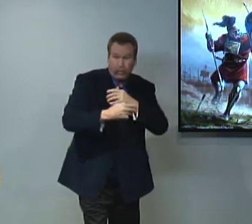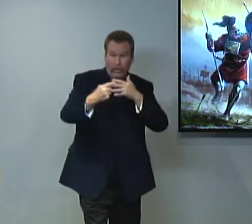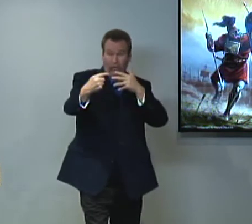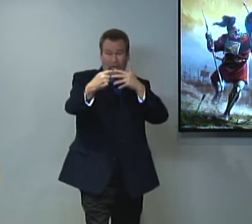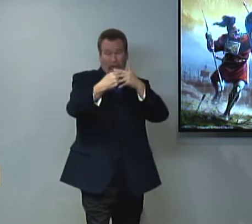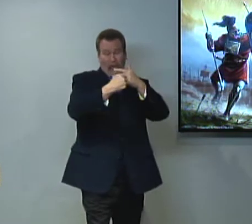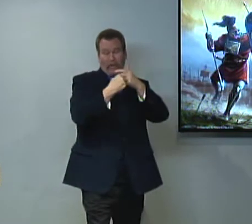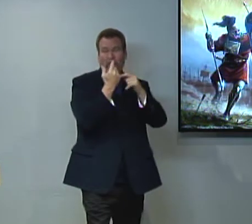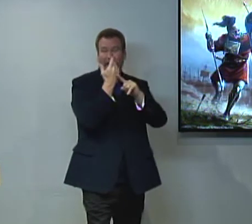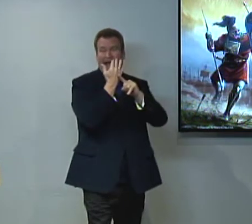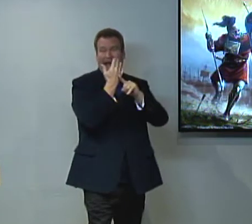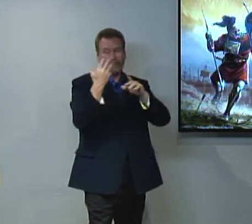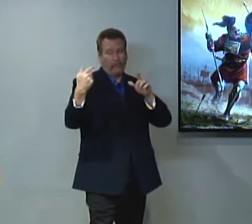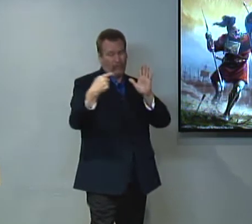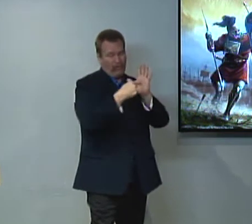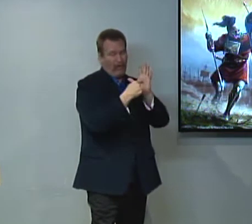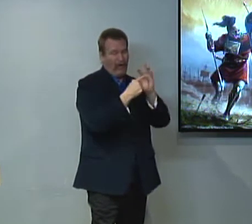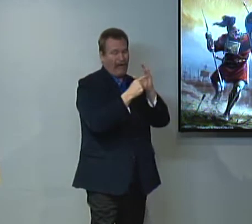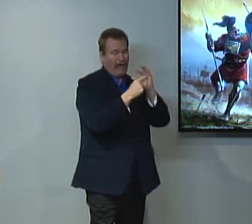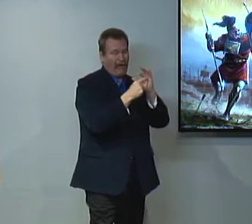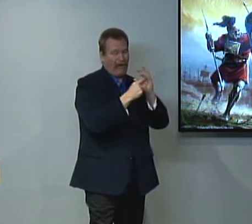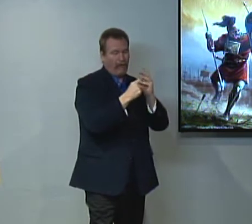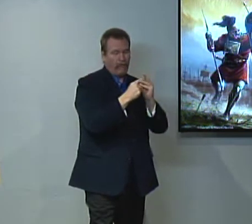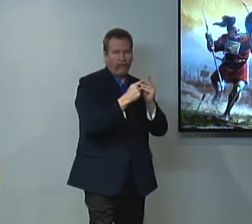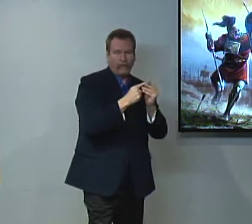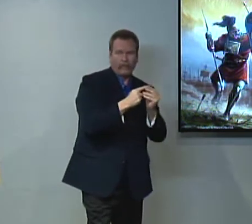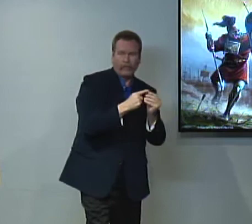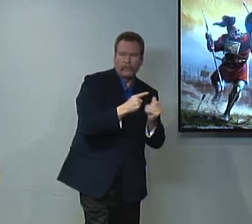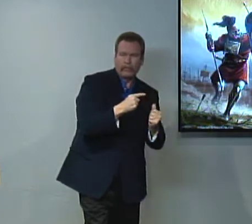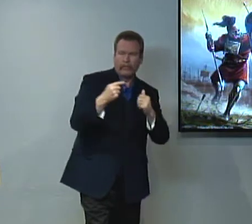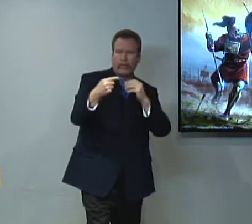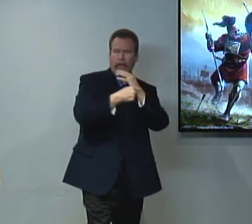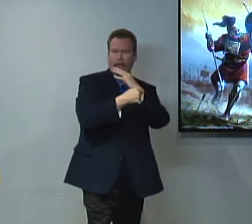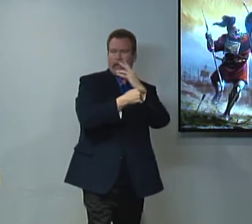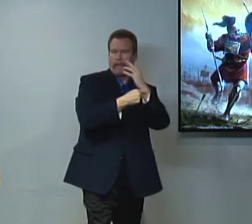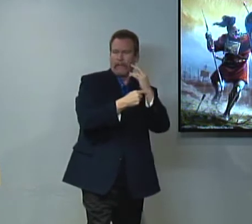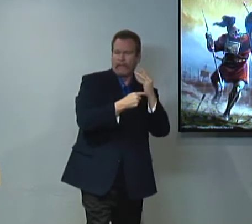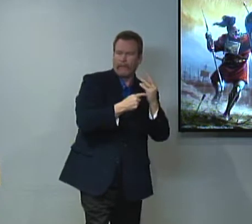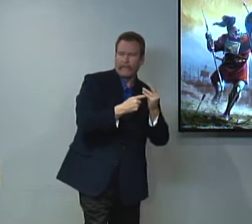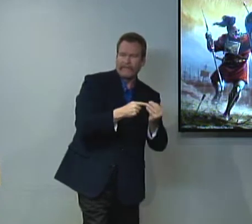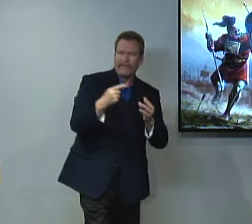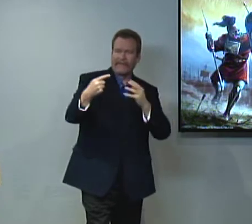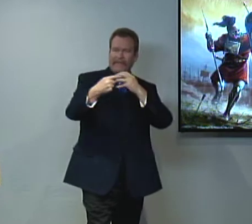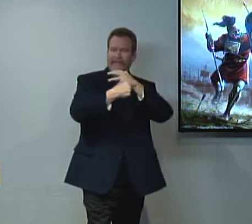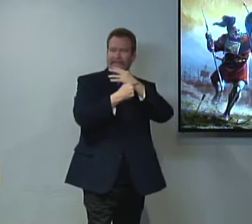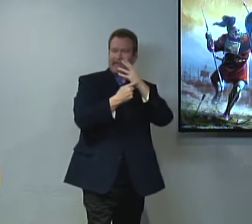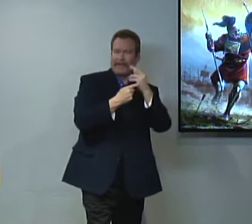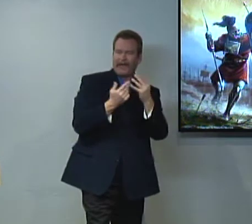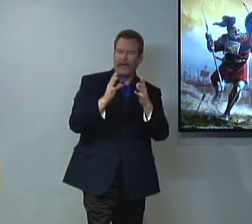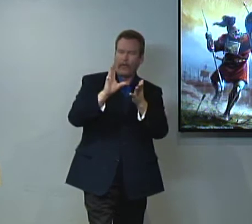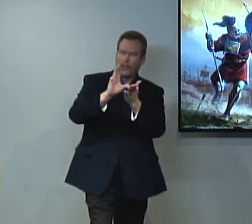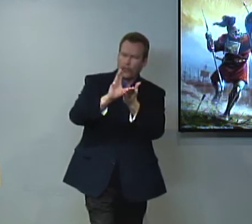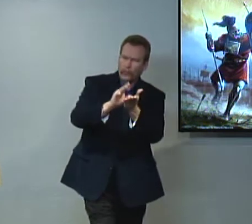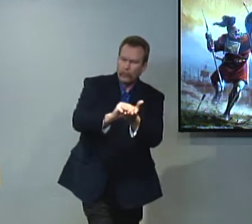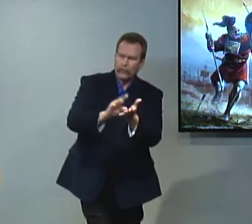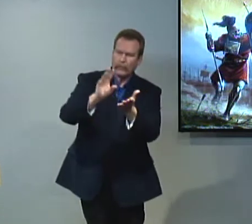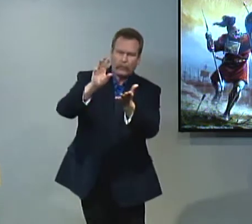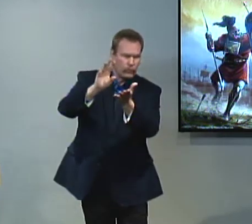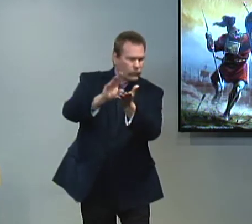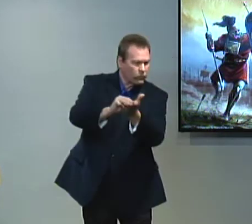shields, so that when the arrows came against them, the fire would be quenched. It didn't matter how many came against